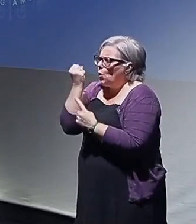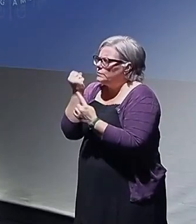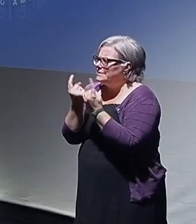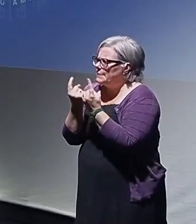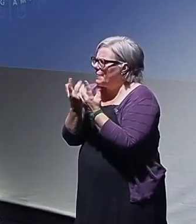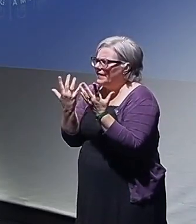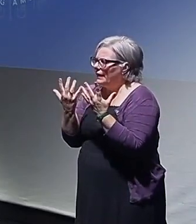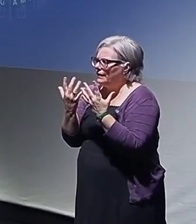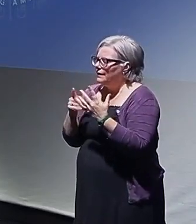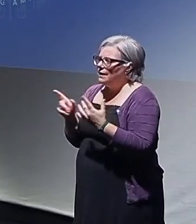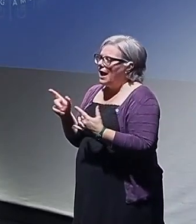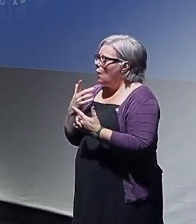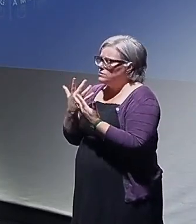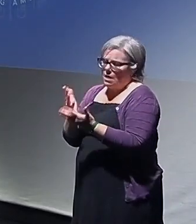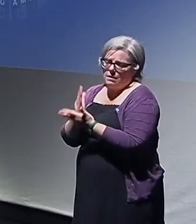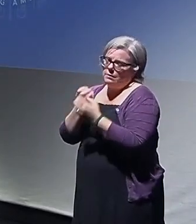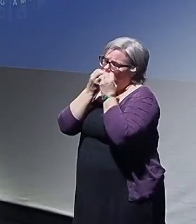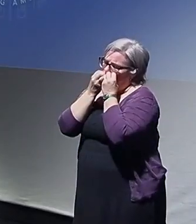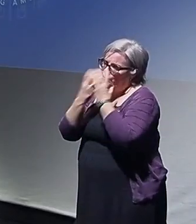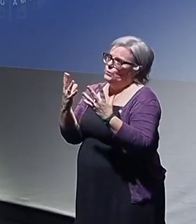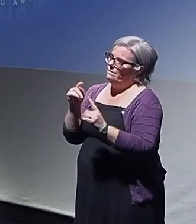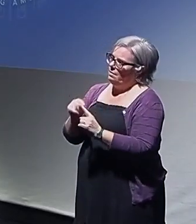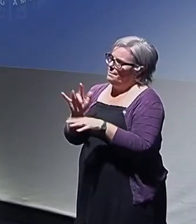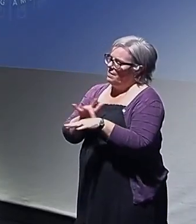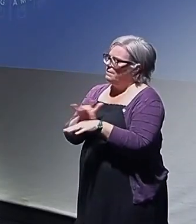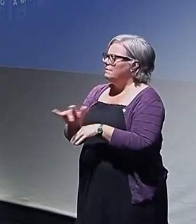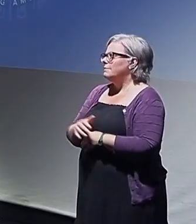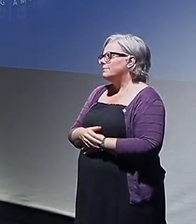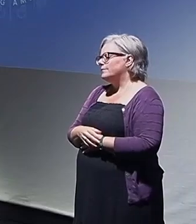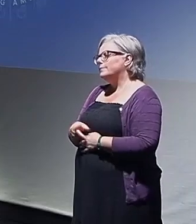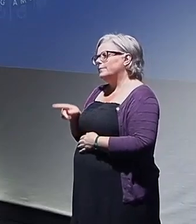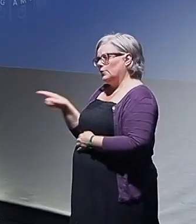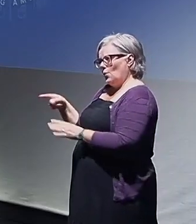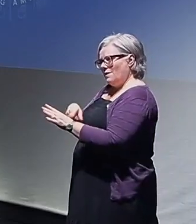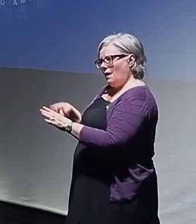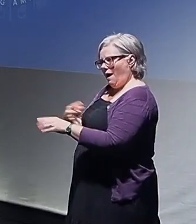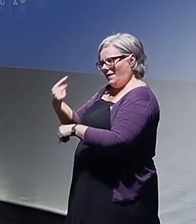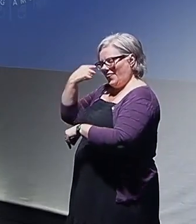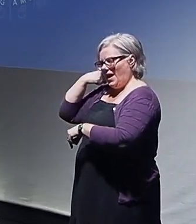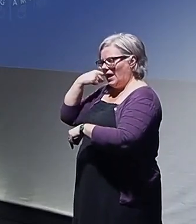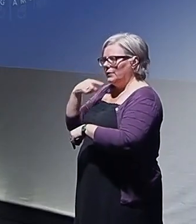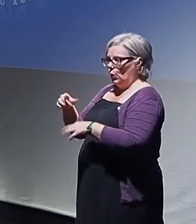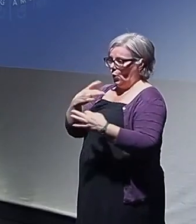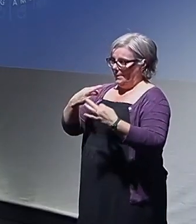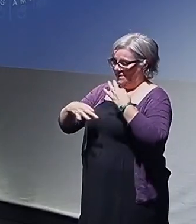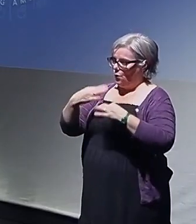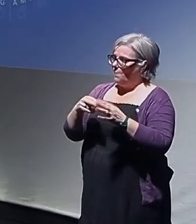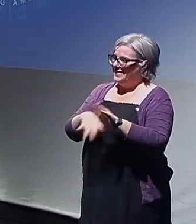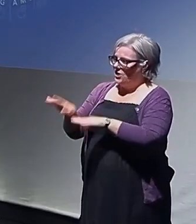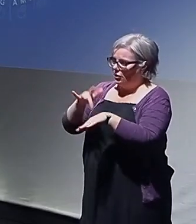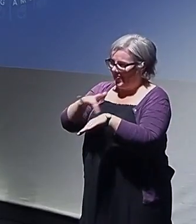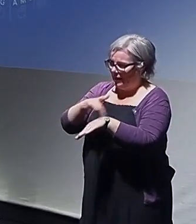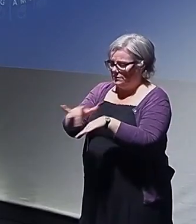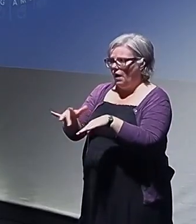was like zeitgeist, yeah, for sure. So, and the fact, as a young man, you're not only performing at the National Theatre in a